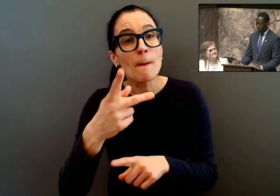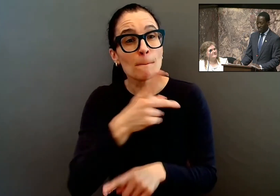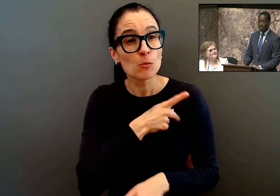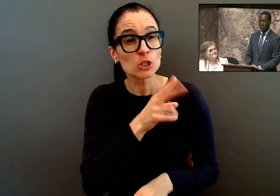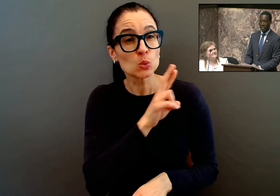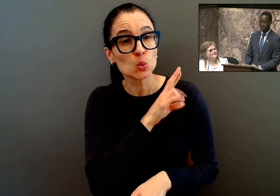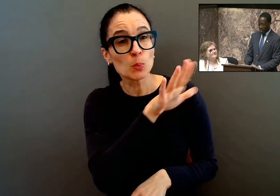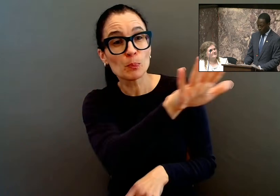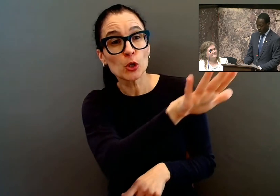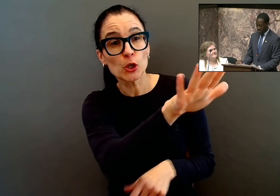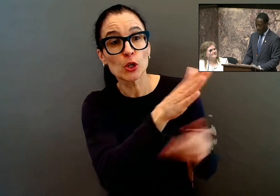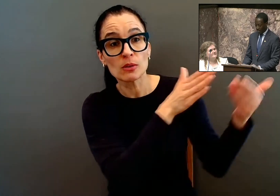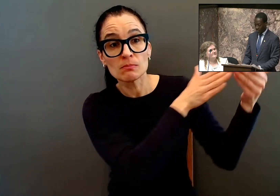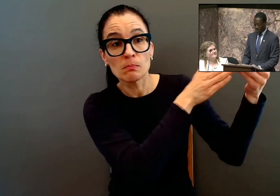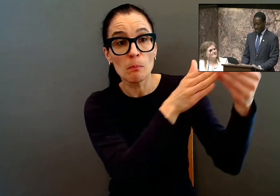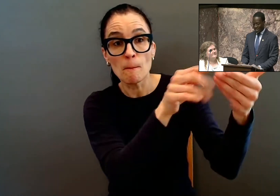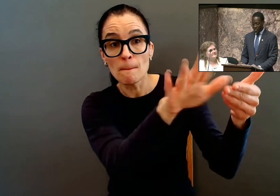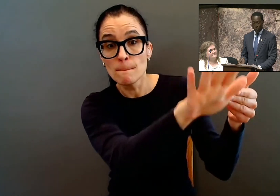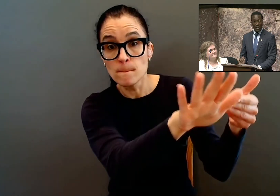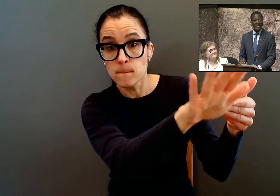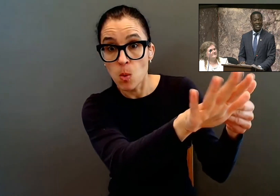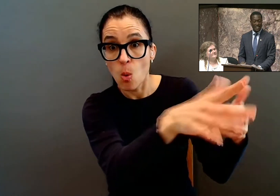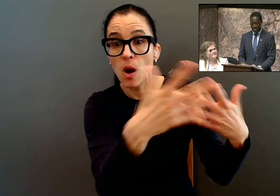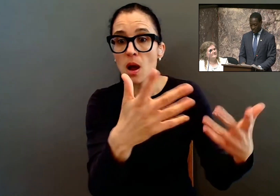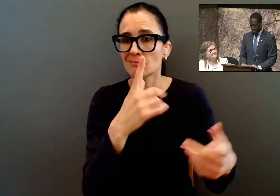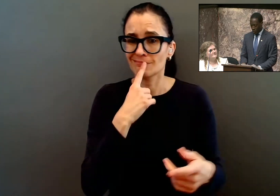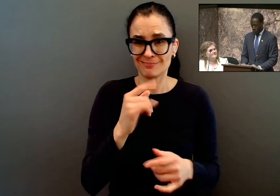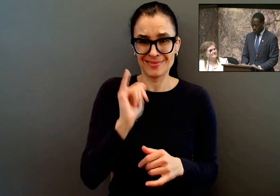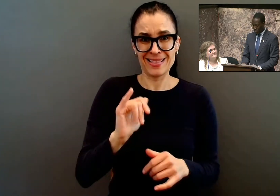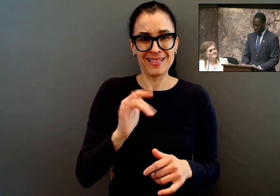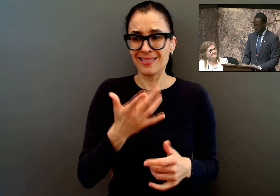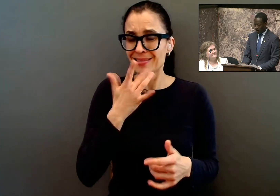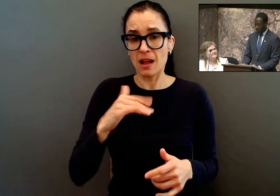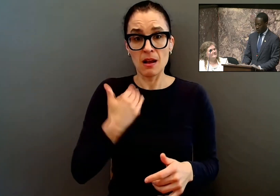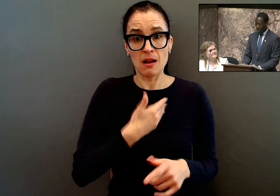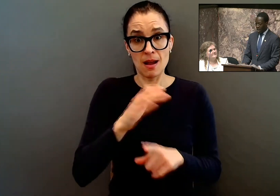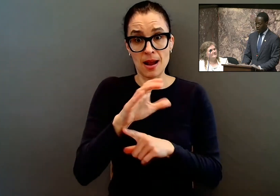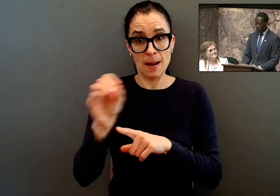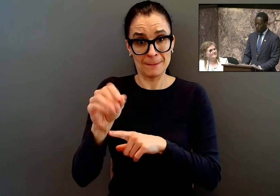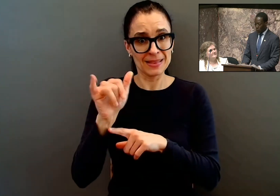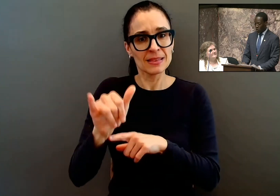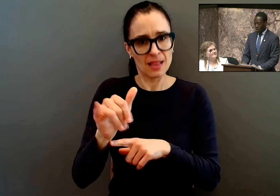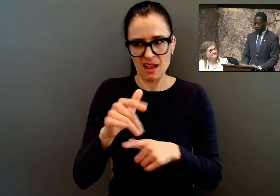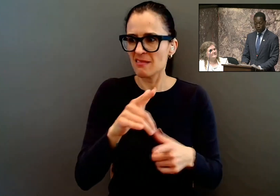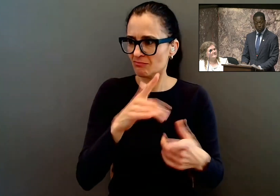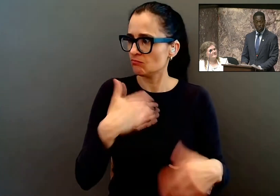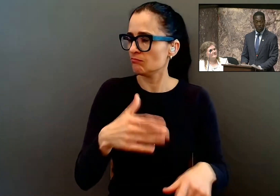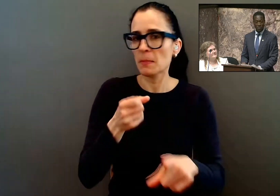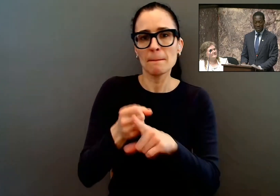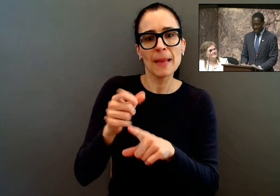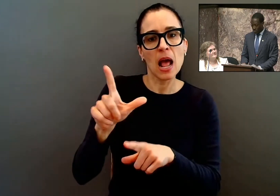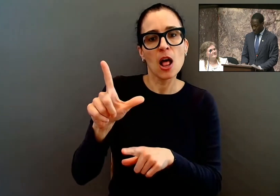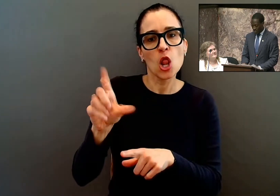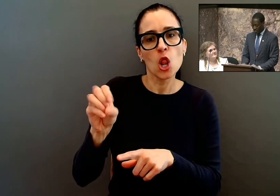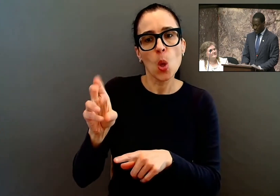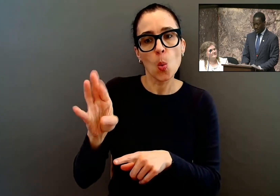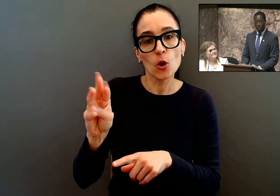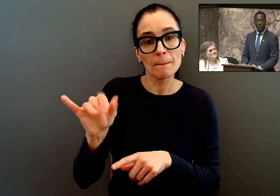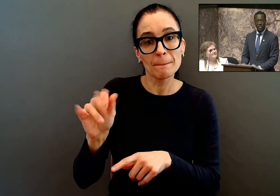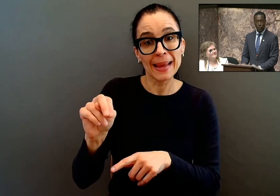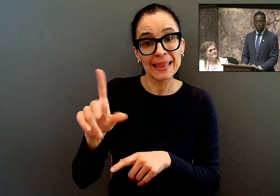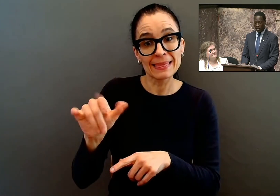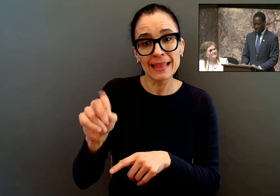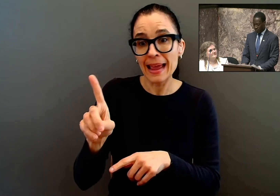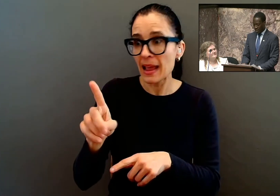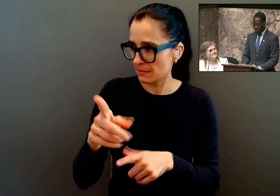community ready to believe in what's next. So let's seize this moment, Mr. Speaker, and fuel a future made in BC